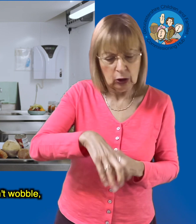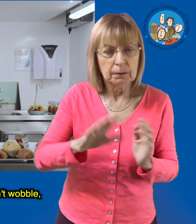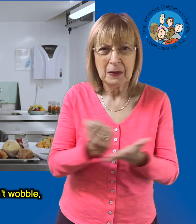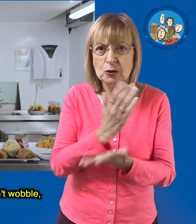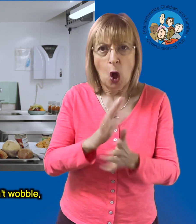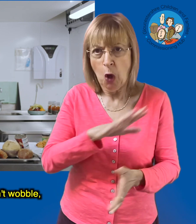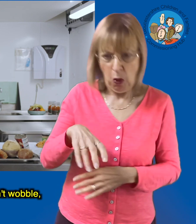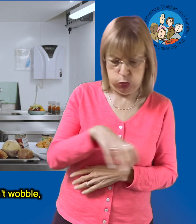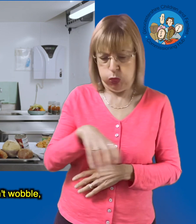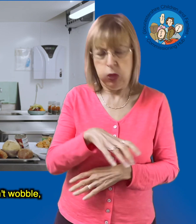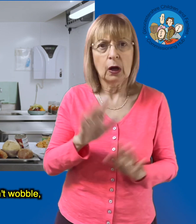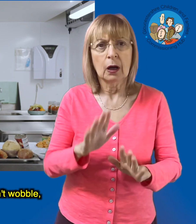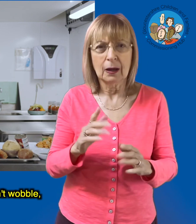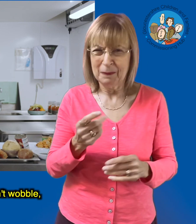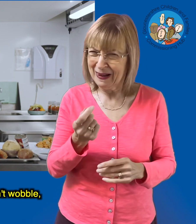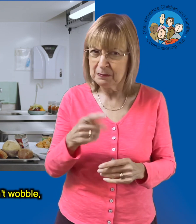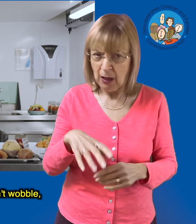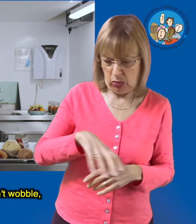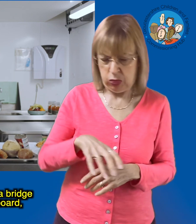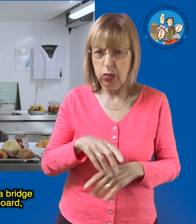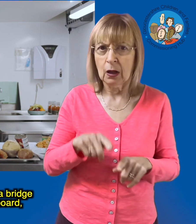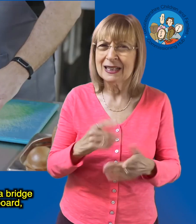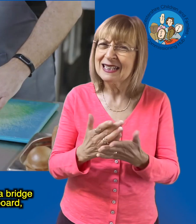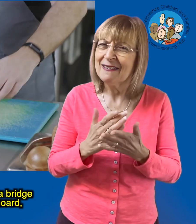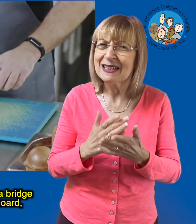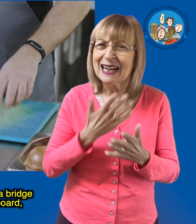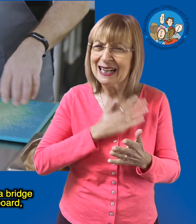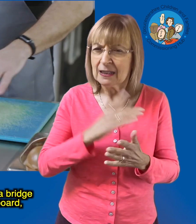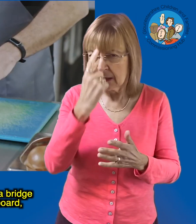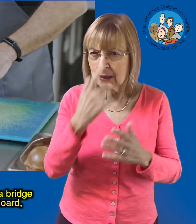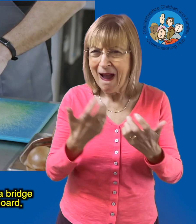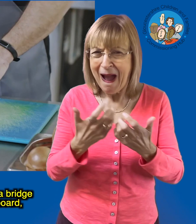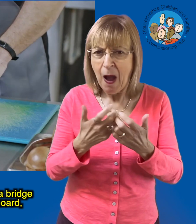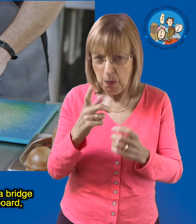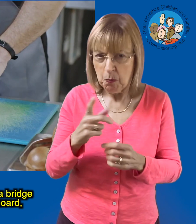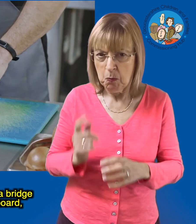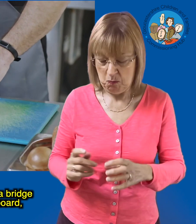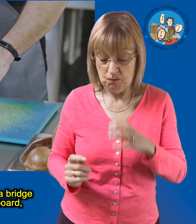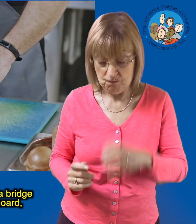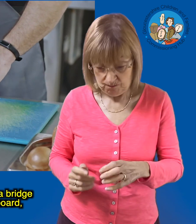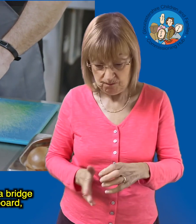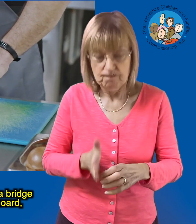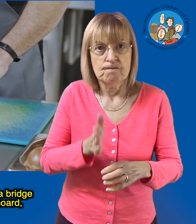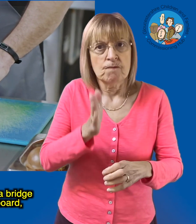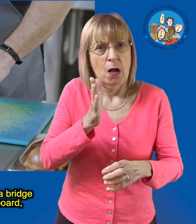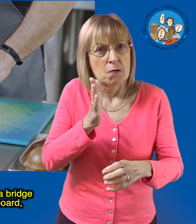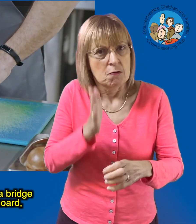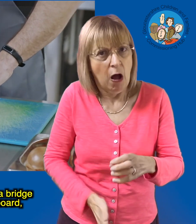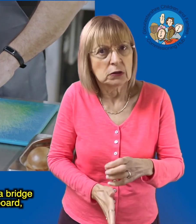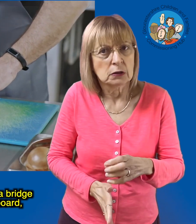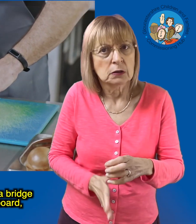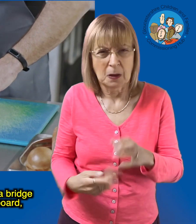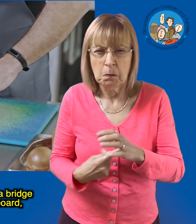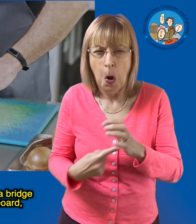cut side so it doesn't wobble, because it's pretty wobbly on there. So for safety, put on the cut side, make a bridge, and then we